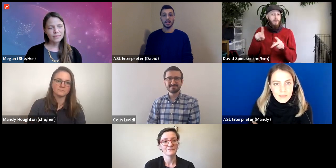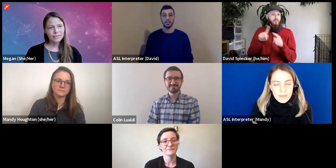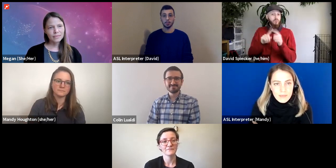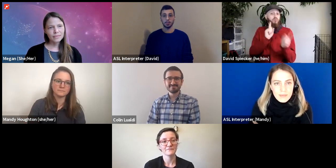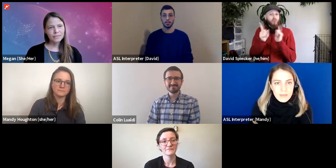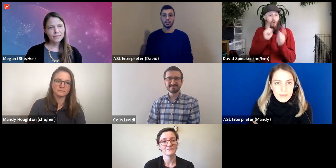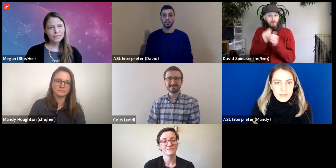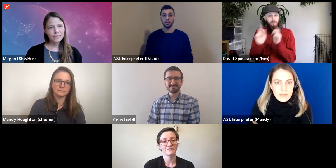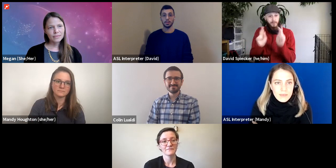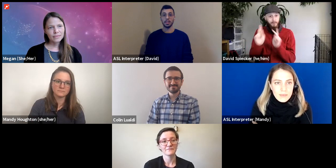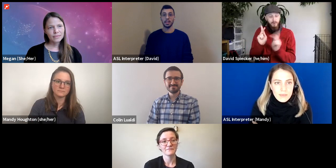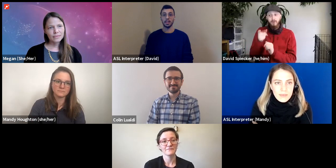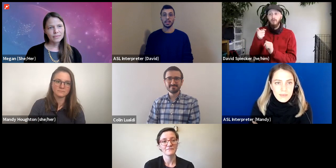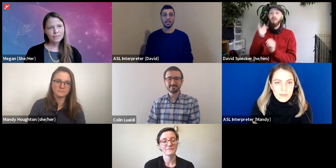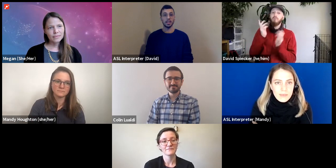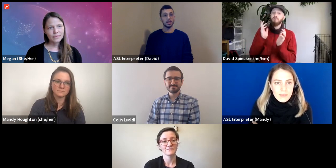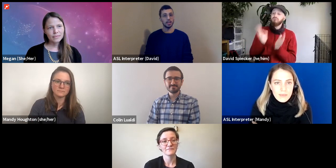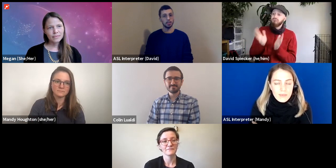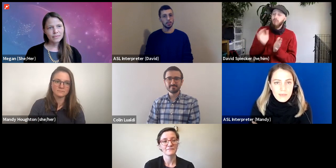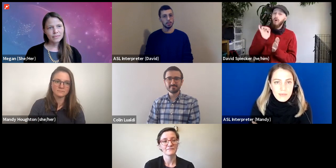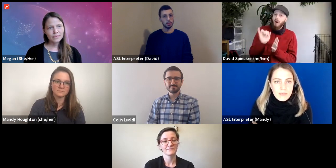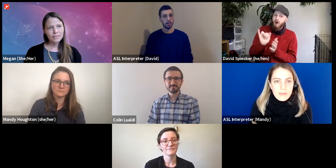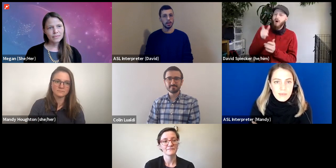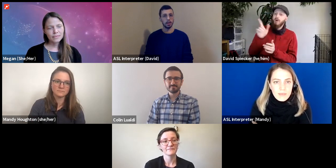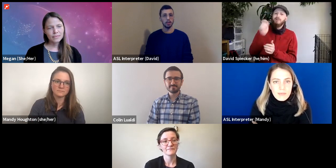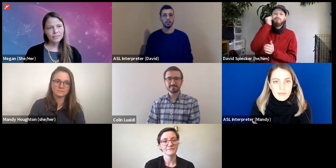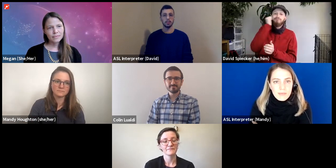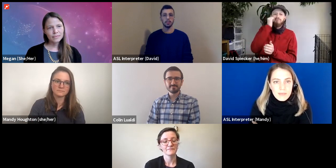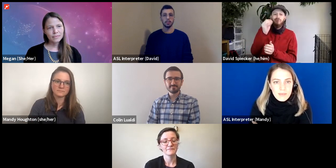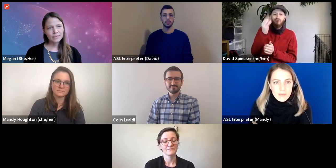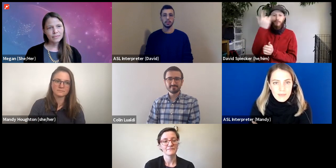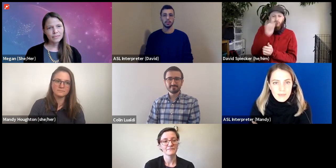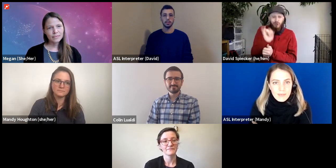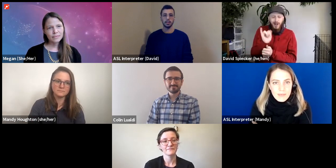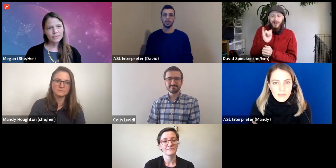if I had not turned toward the LLE and chatted with people there,